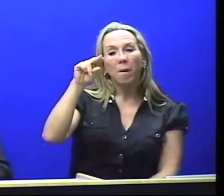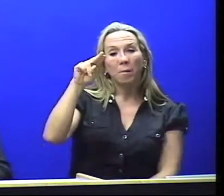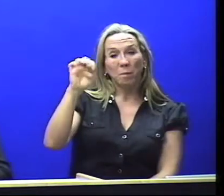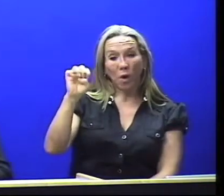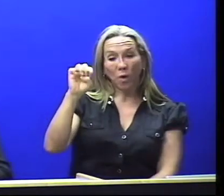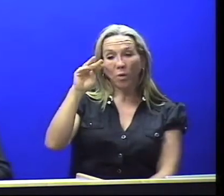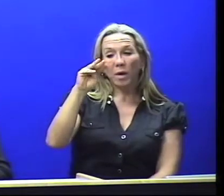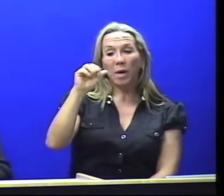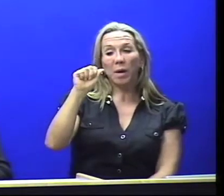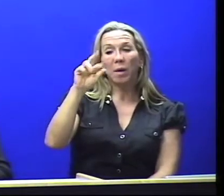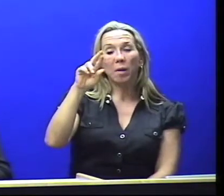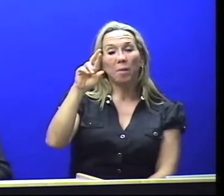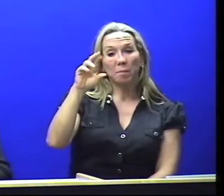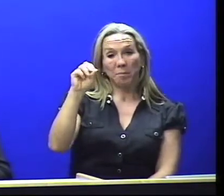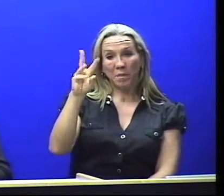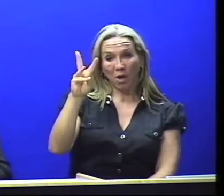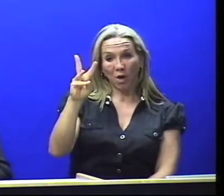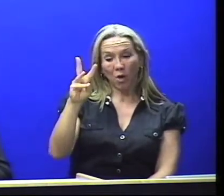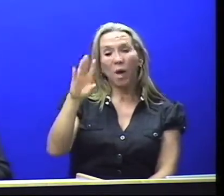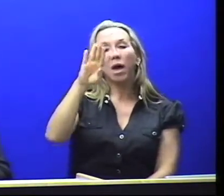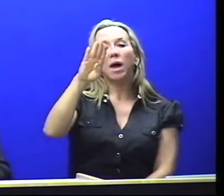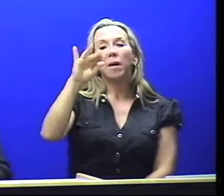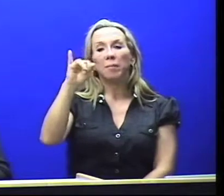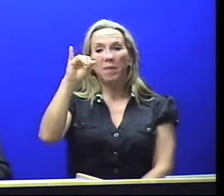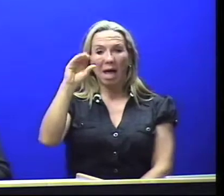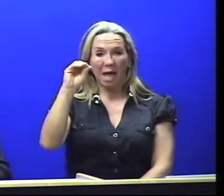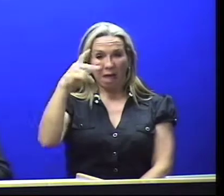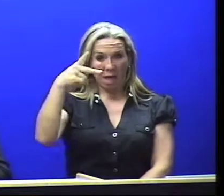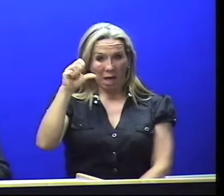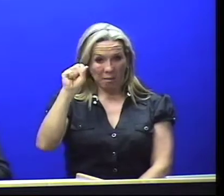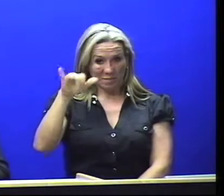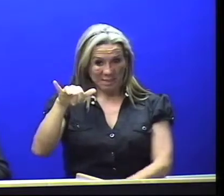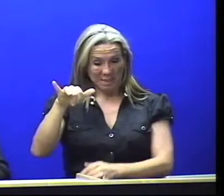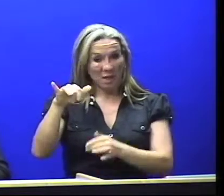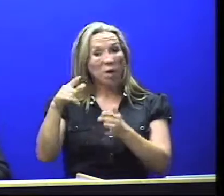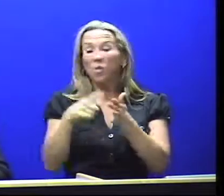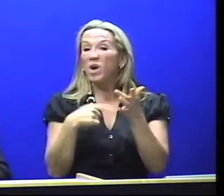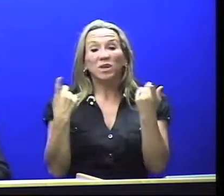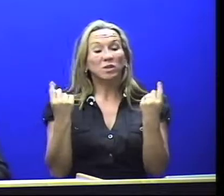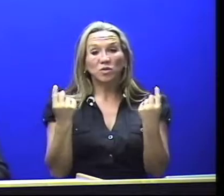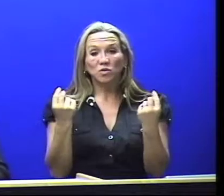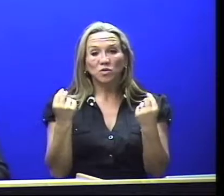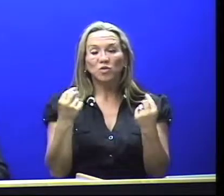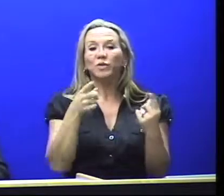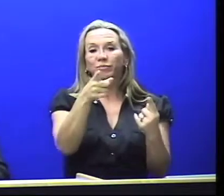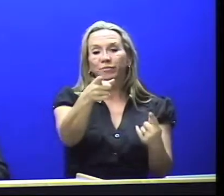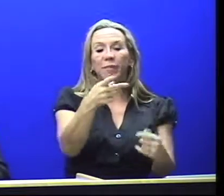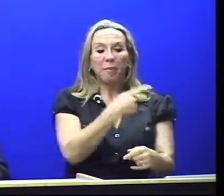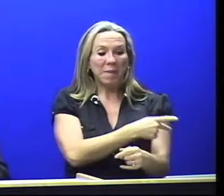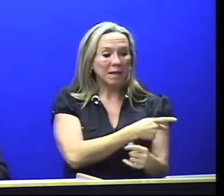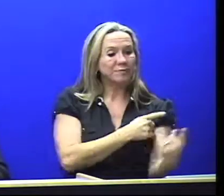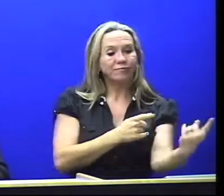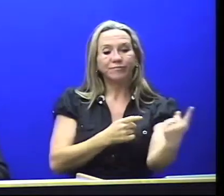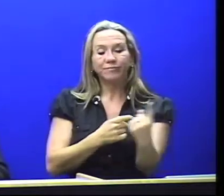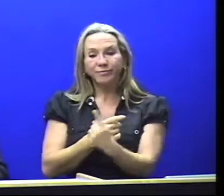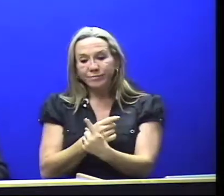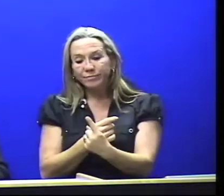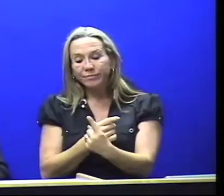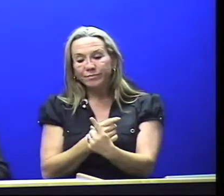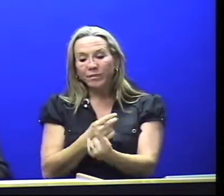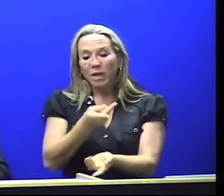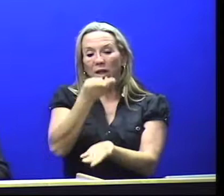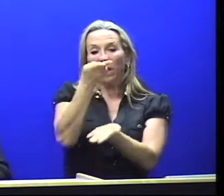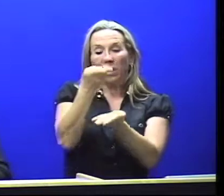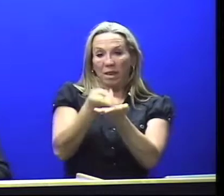marrow biopsy. And what they do is they have you come in and you lay on